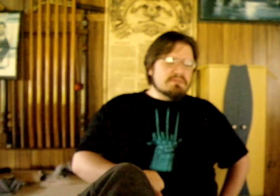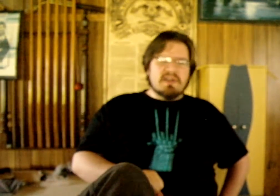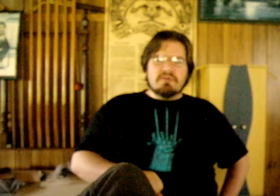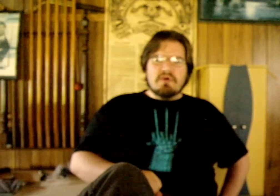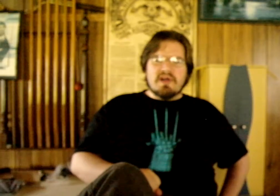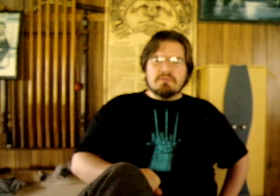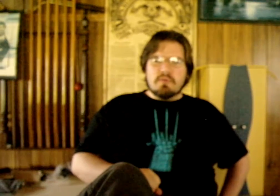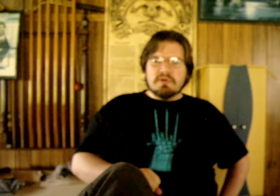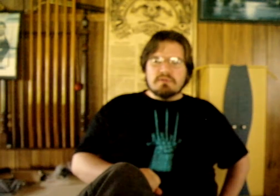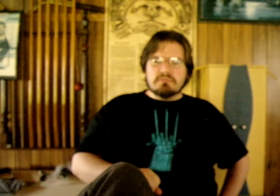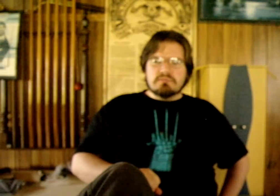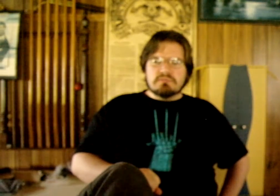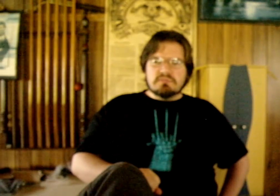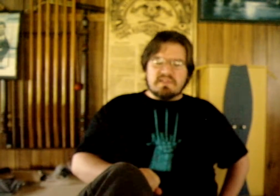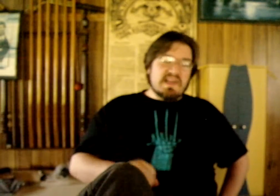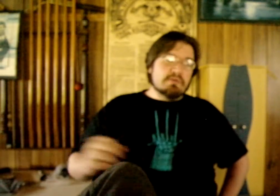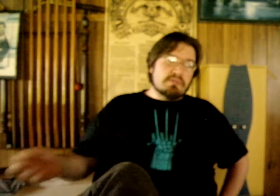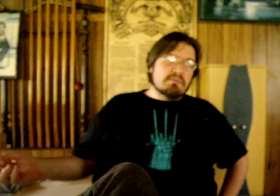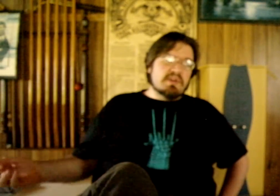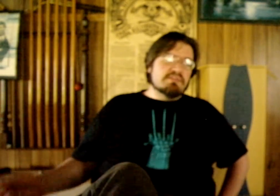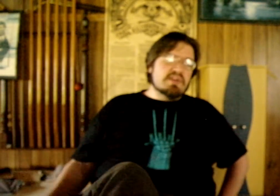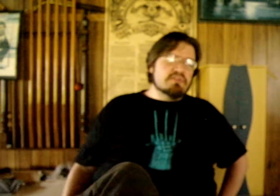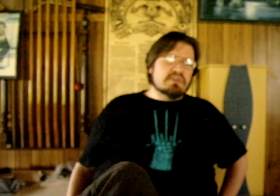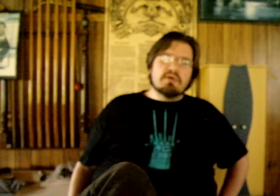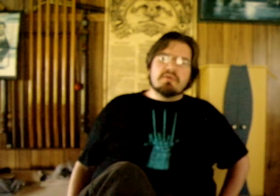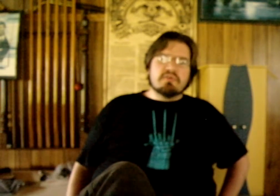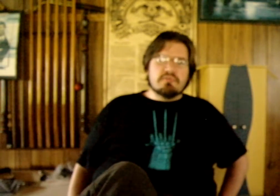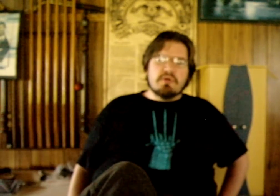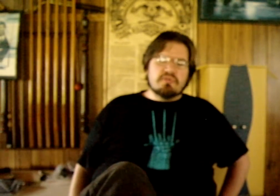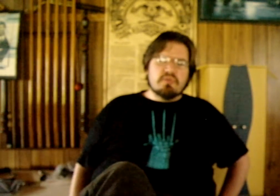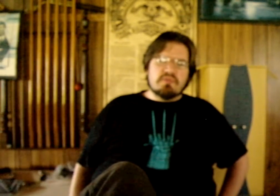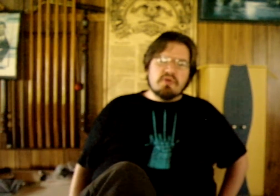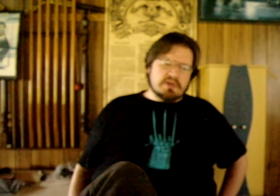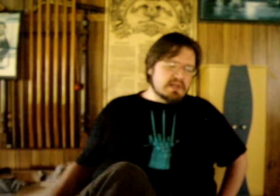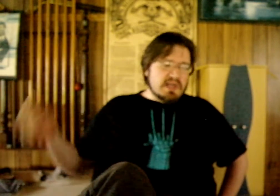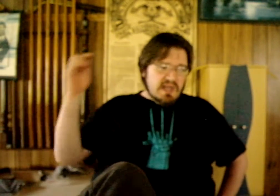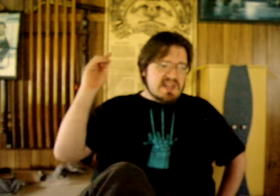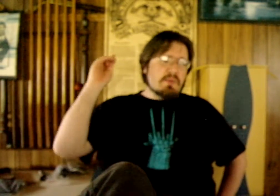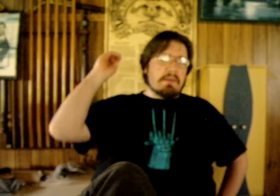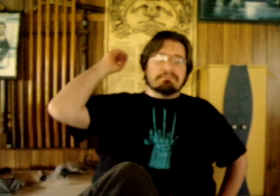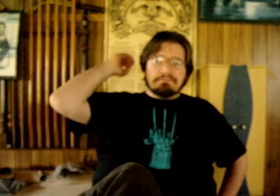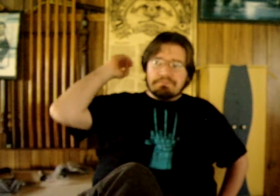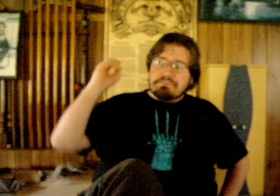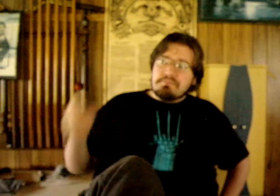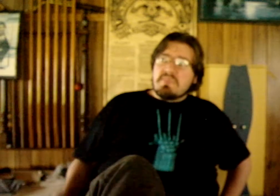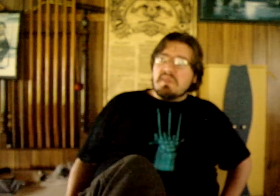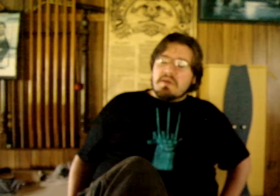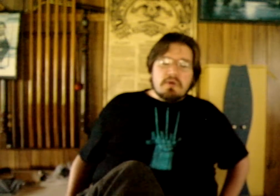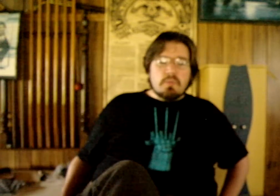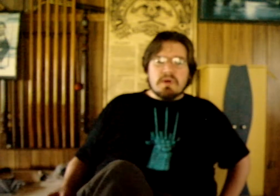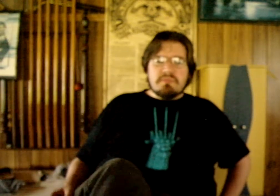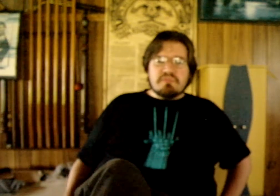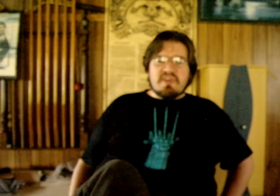or high water. The latter would be even easier to deal with because the boat would still be floating. Anyway, what I'm saying